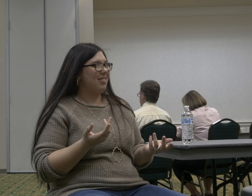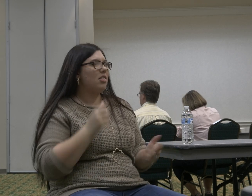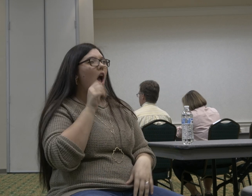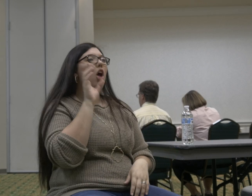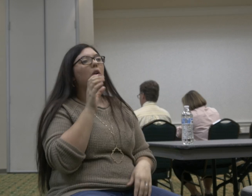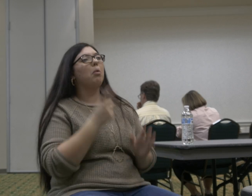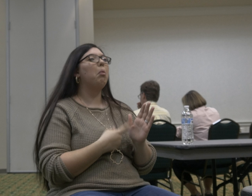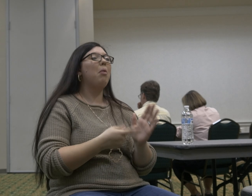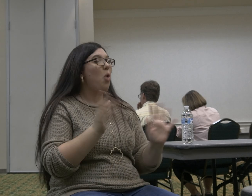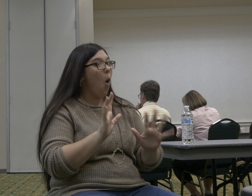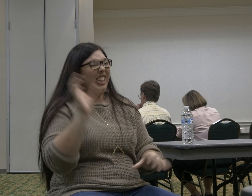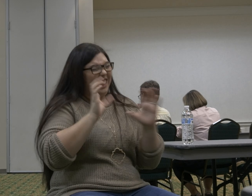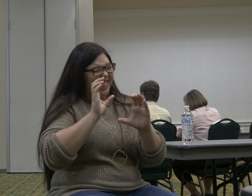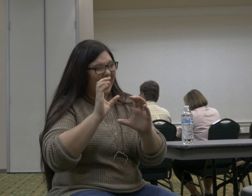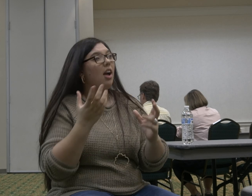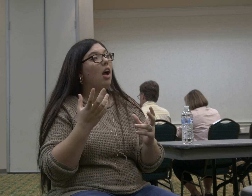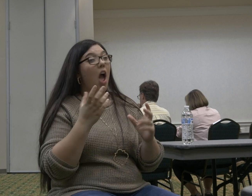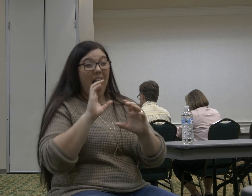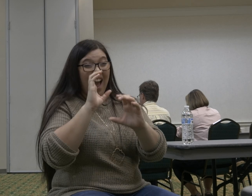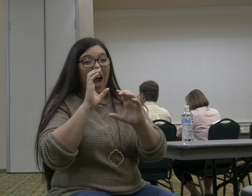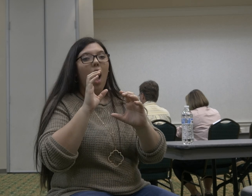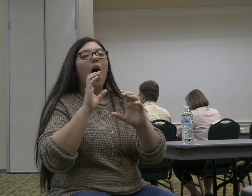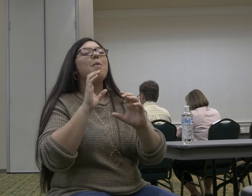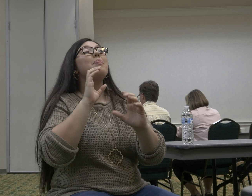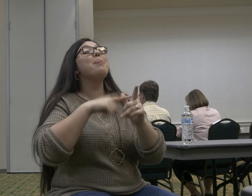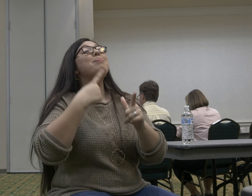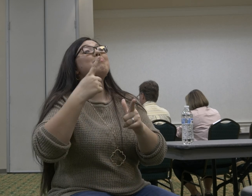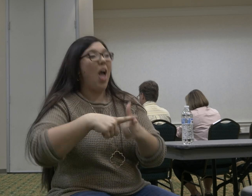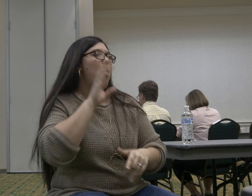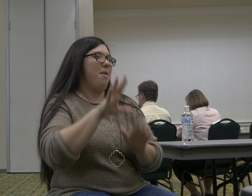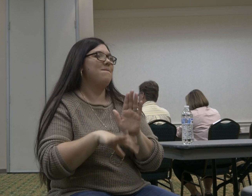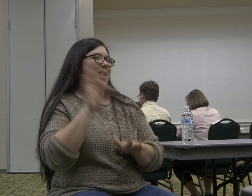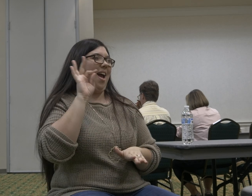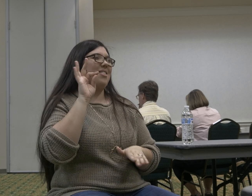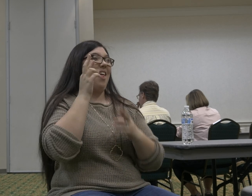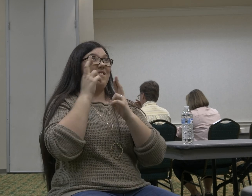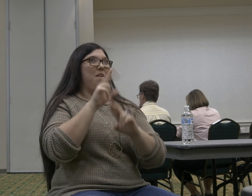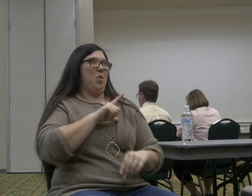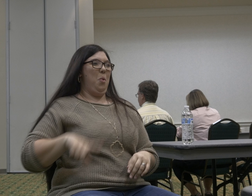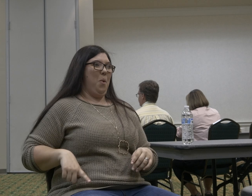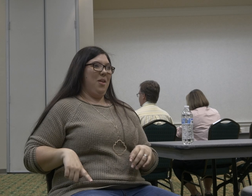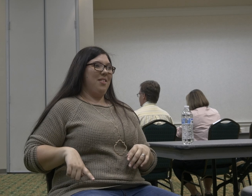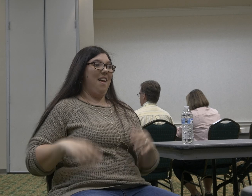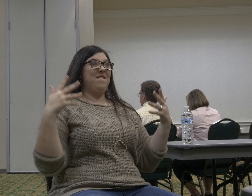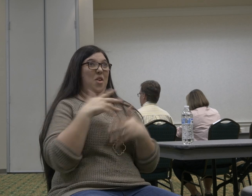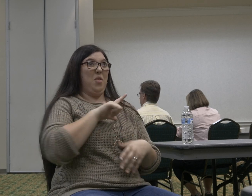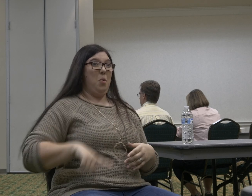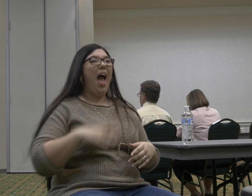Then you will discern the fear of the Lord and discover the knowledge of God. Tell me who